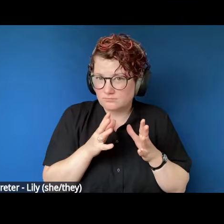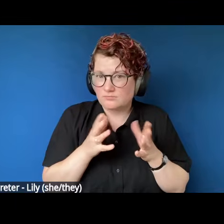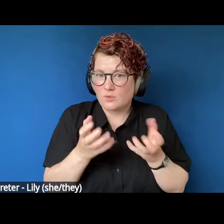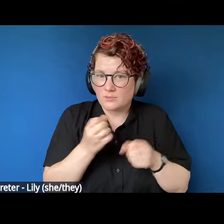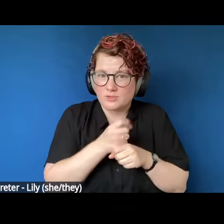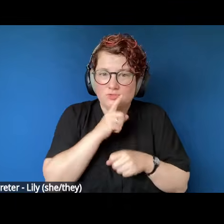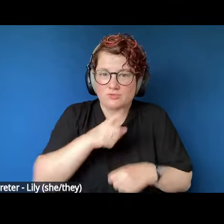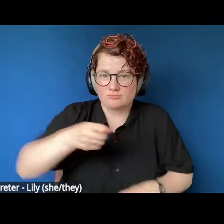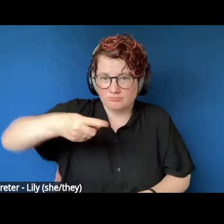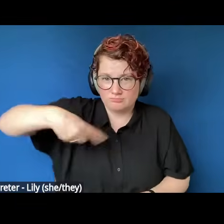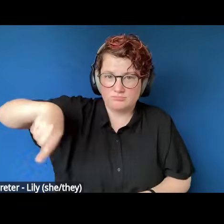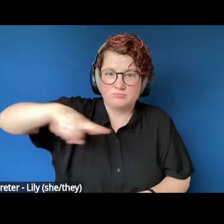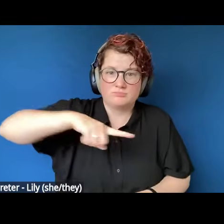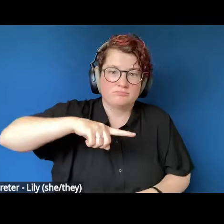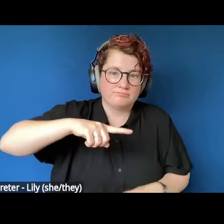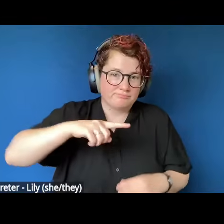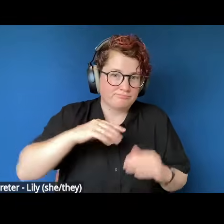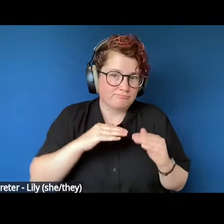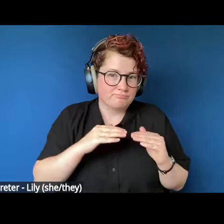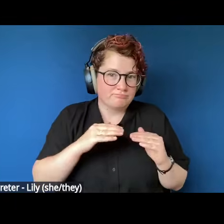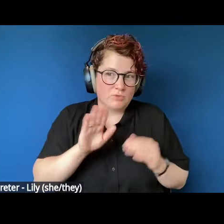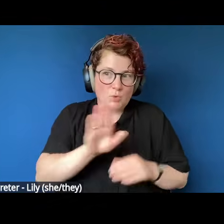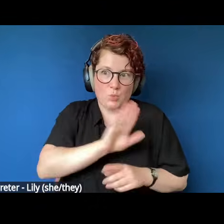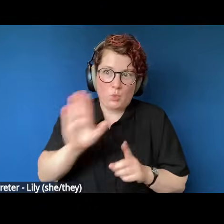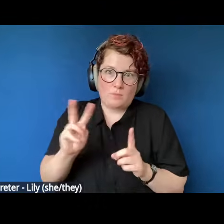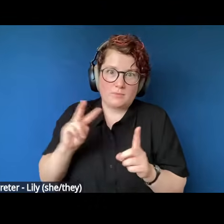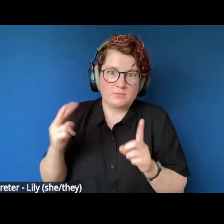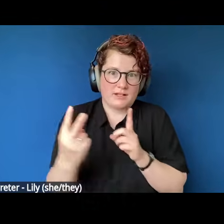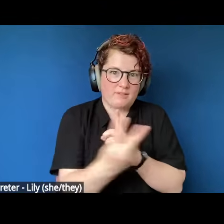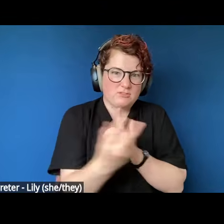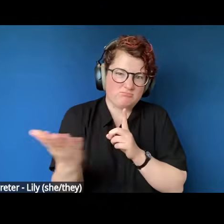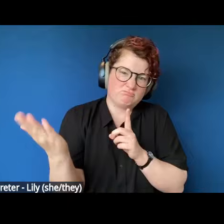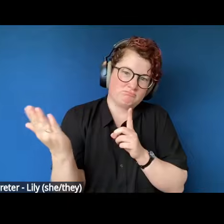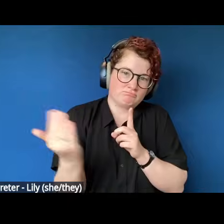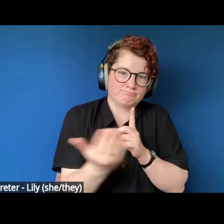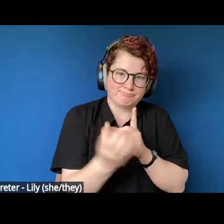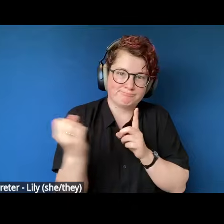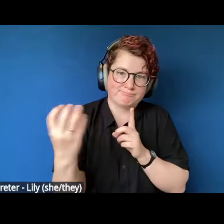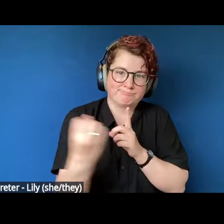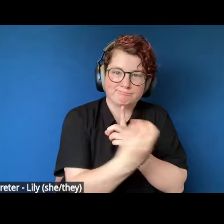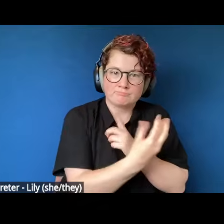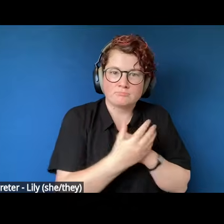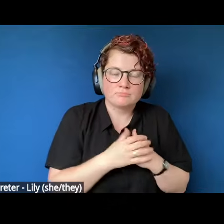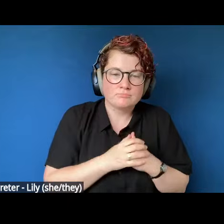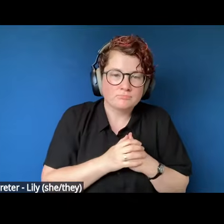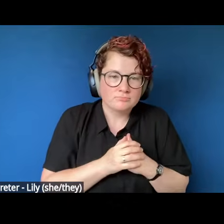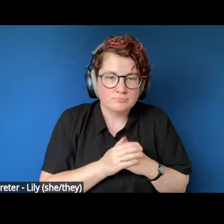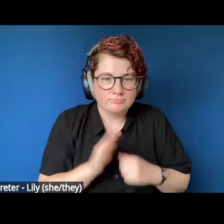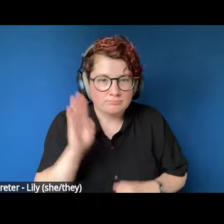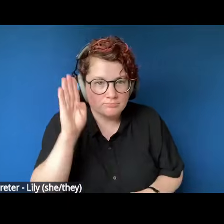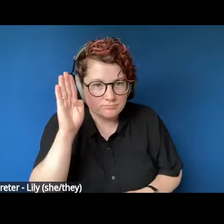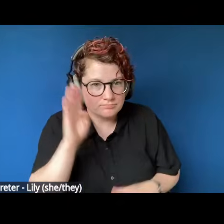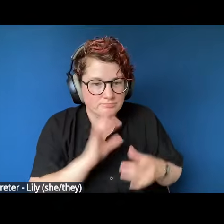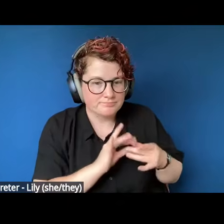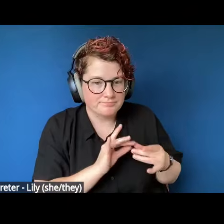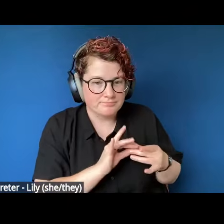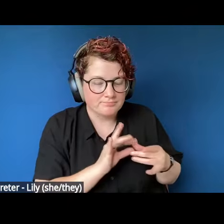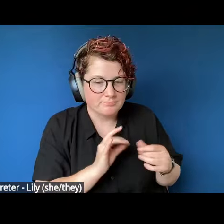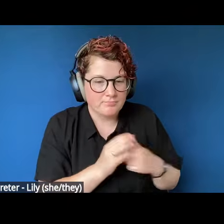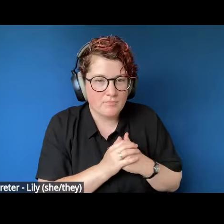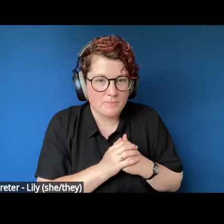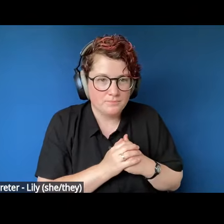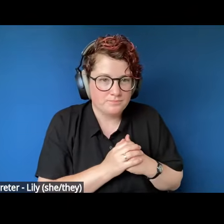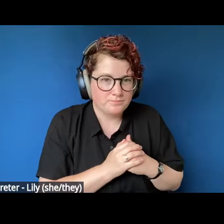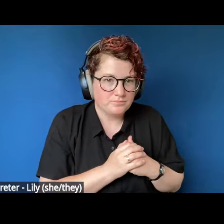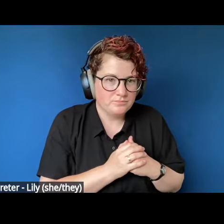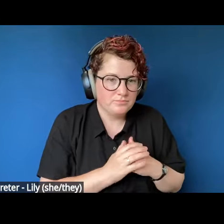and partners' views on that. Yeah, Go ahead to speak right now. Yeah, please do. I Yeah.